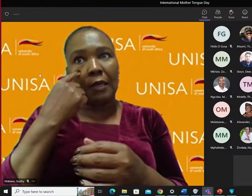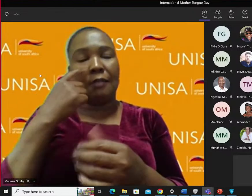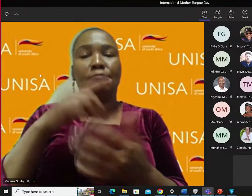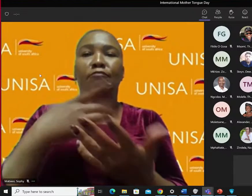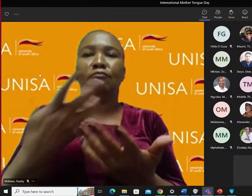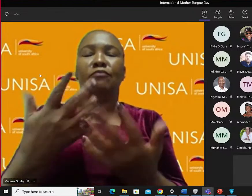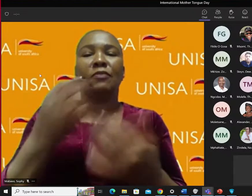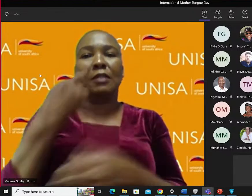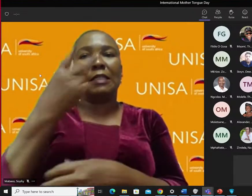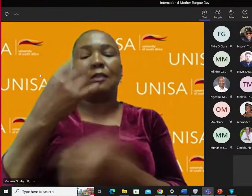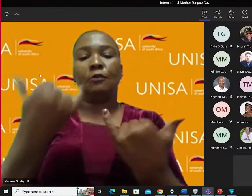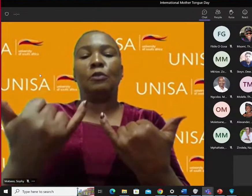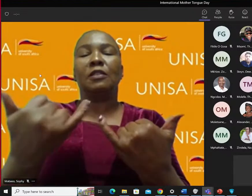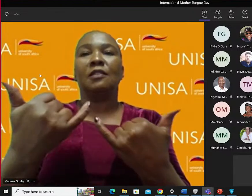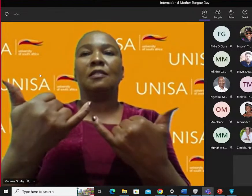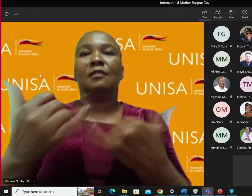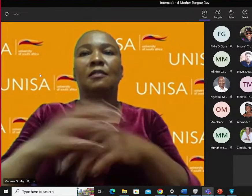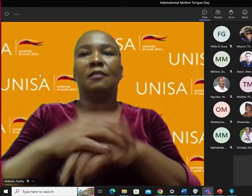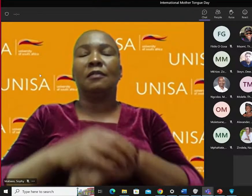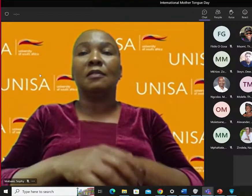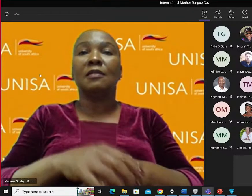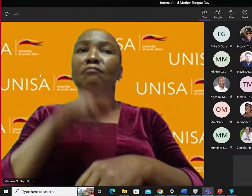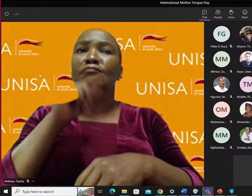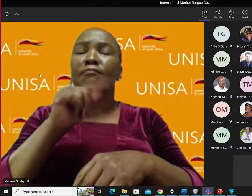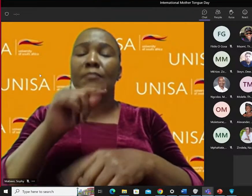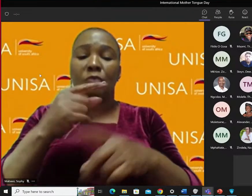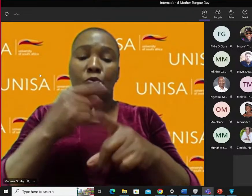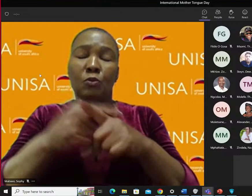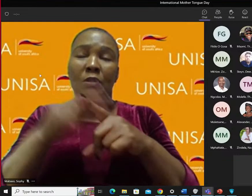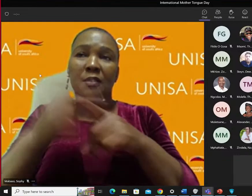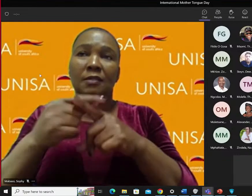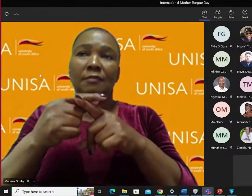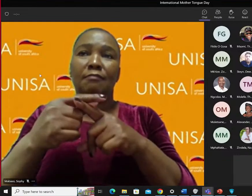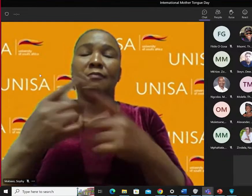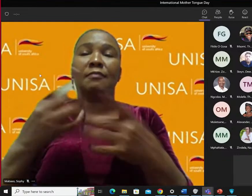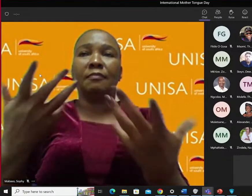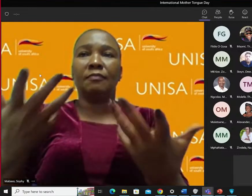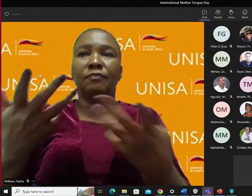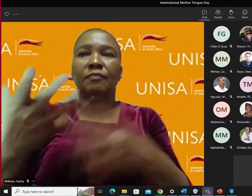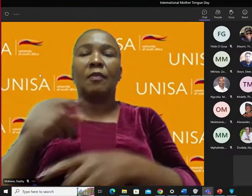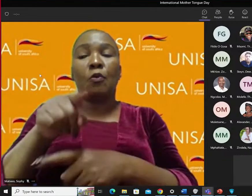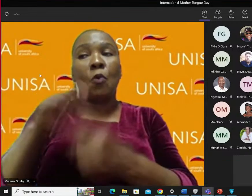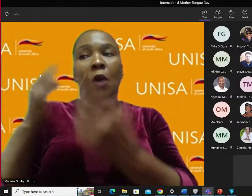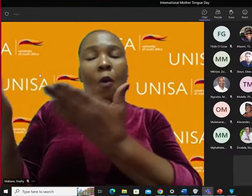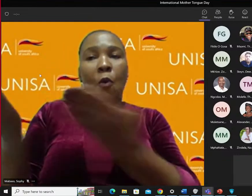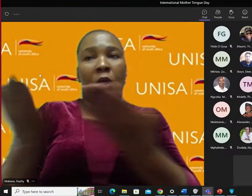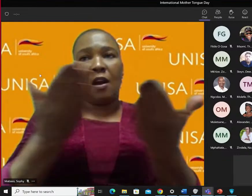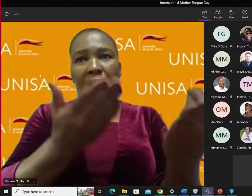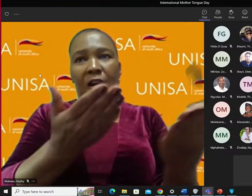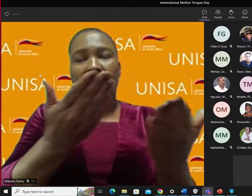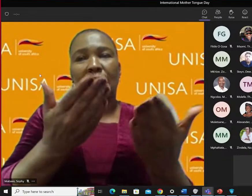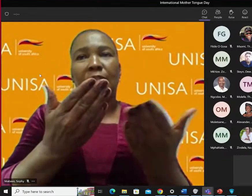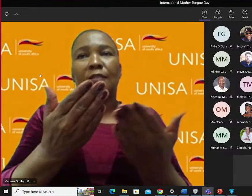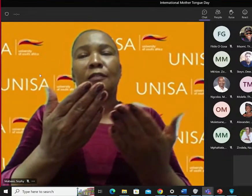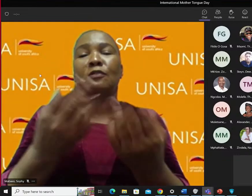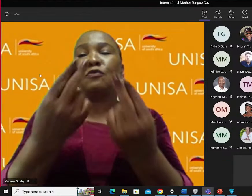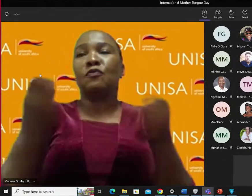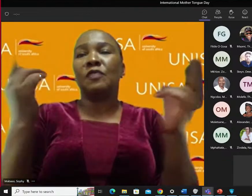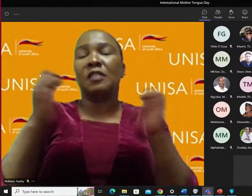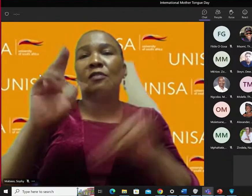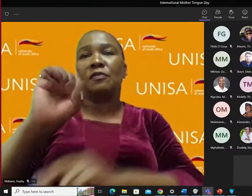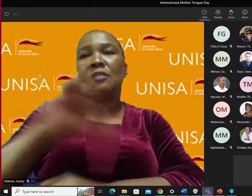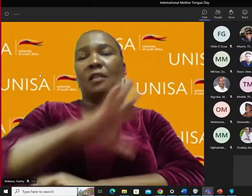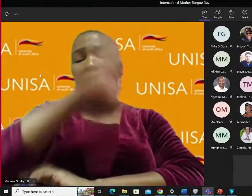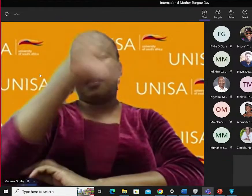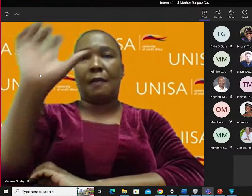today. In those words, you are welcome at UNISA. We've